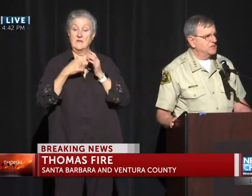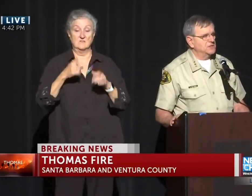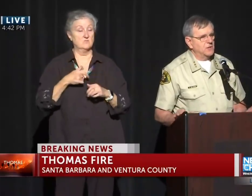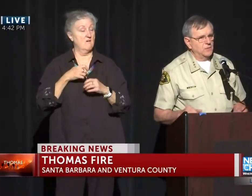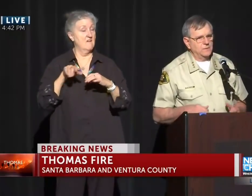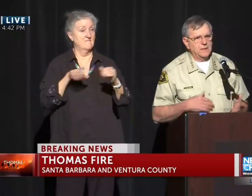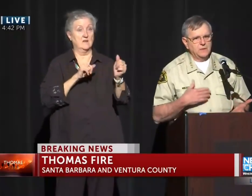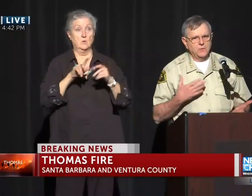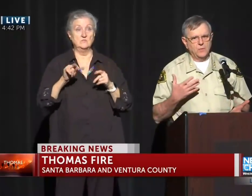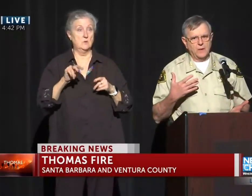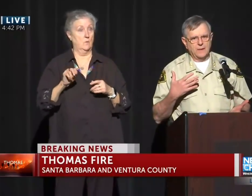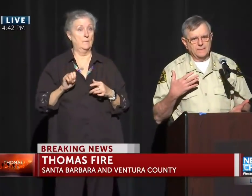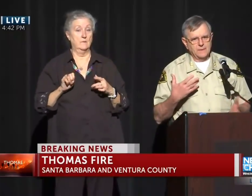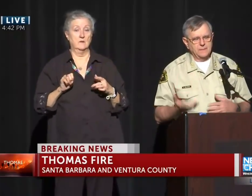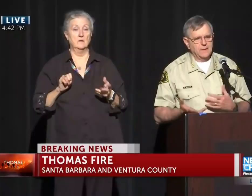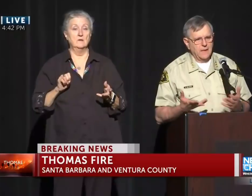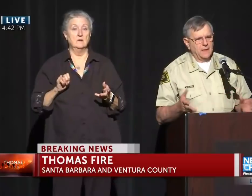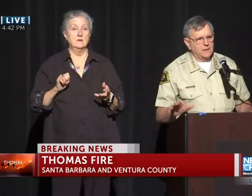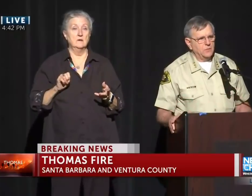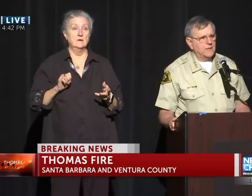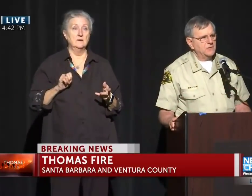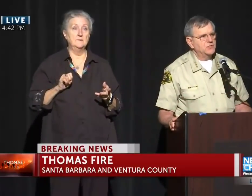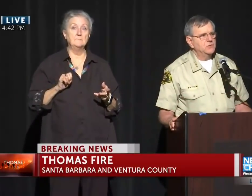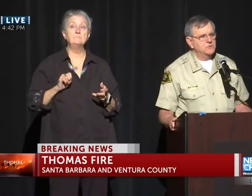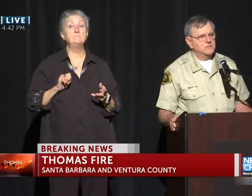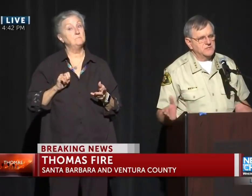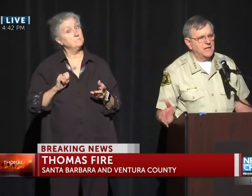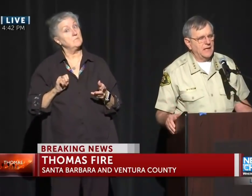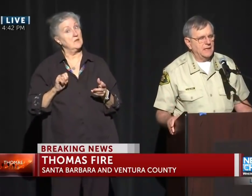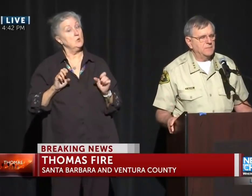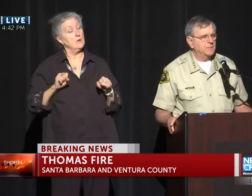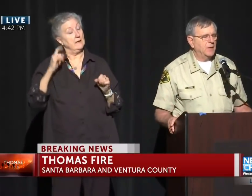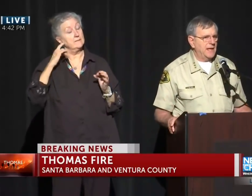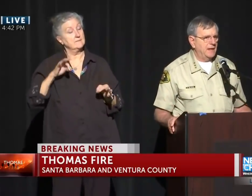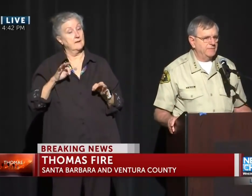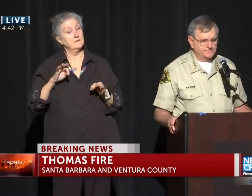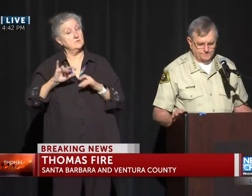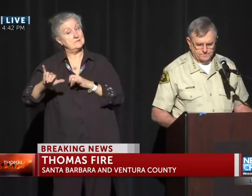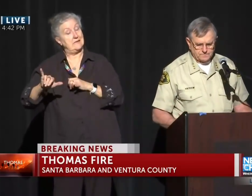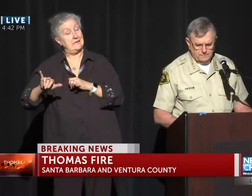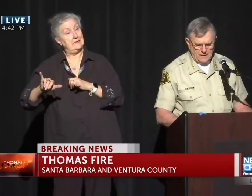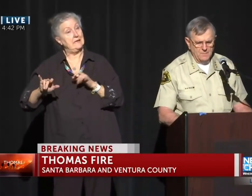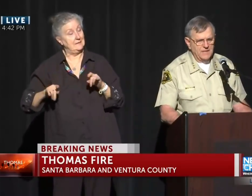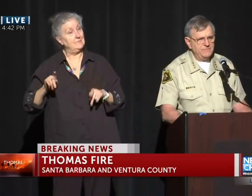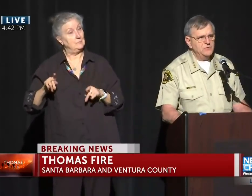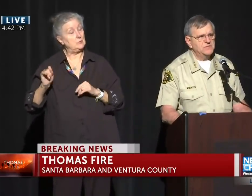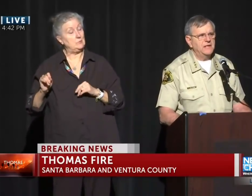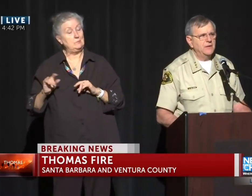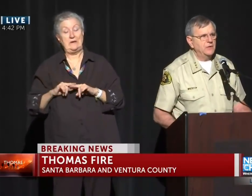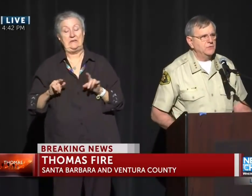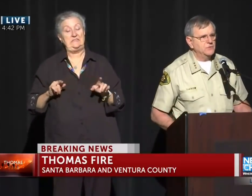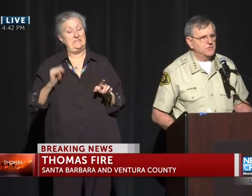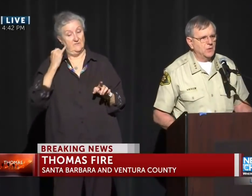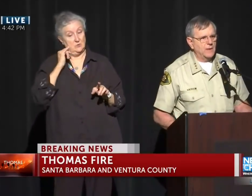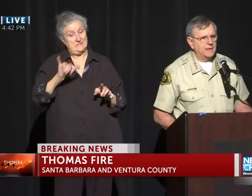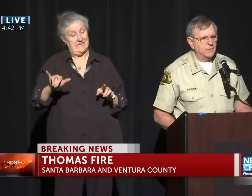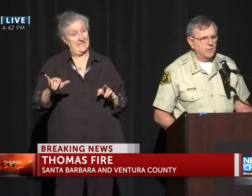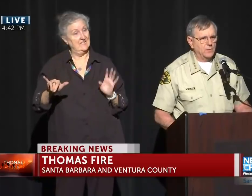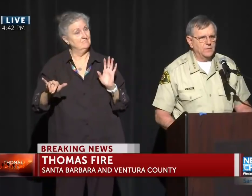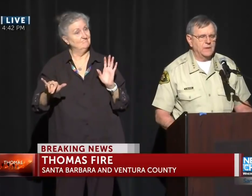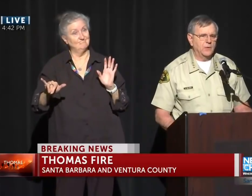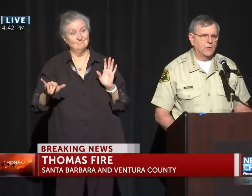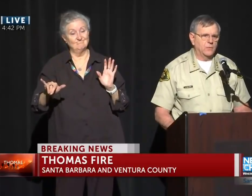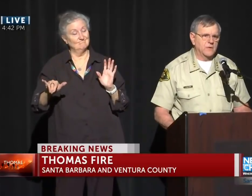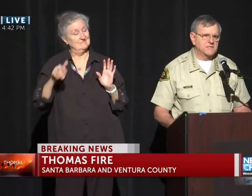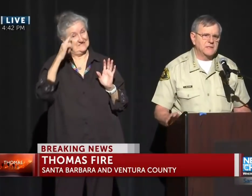mandatory evacuation zone, you can choose to stay, and people have, but if you stay there, you do so